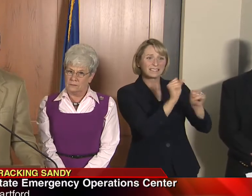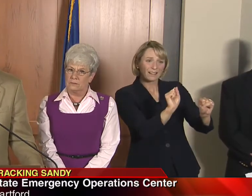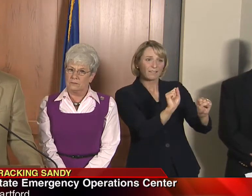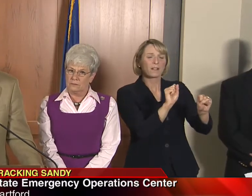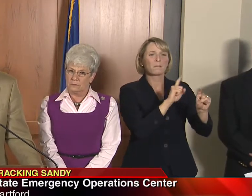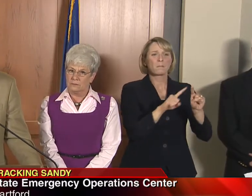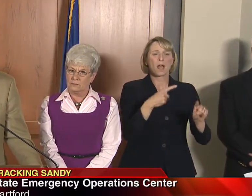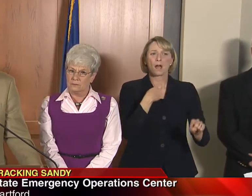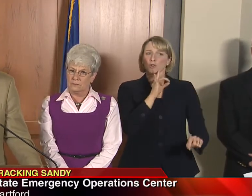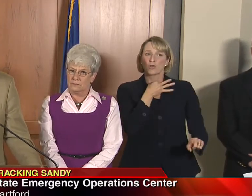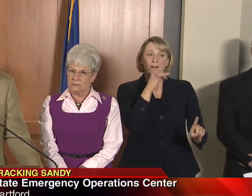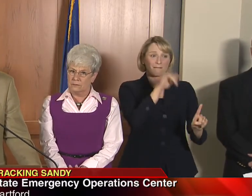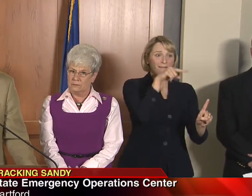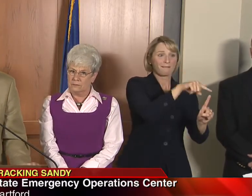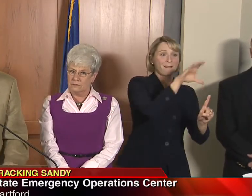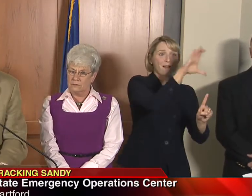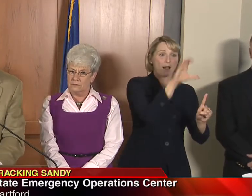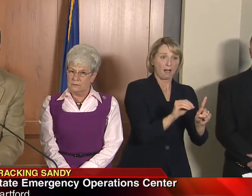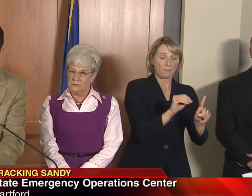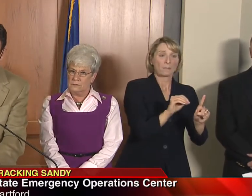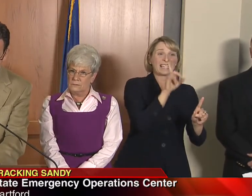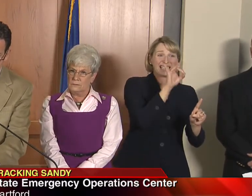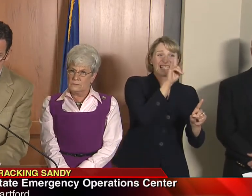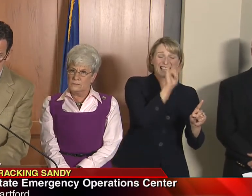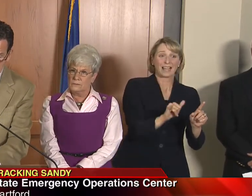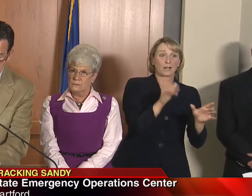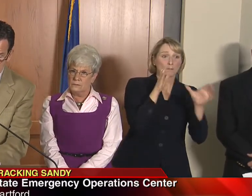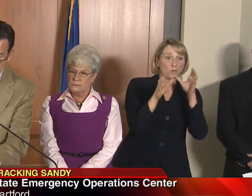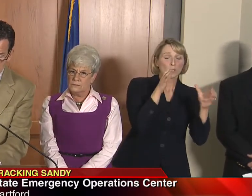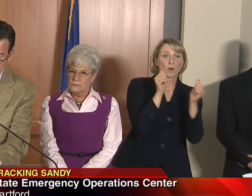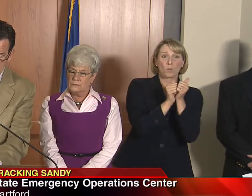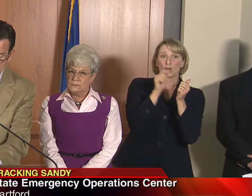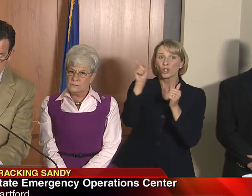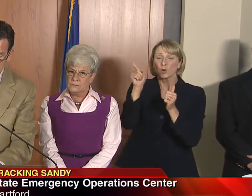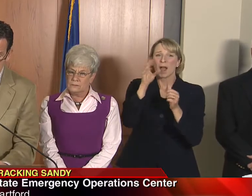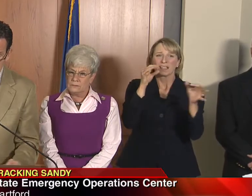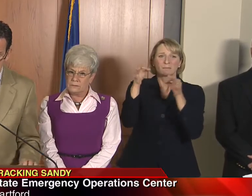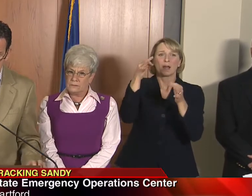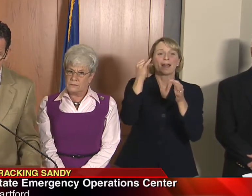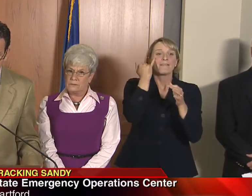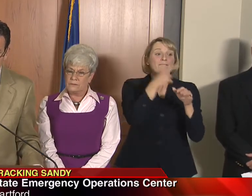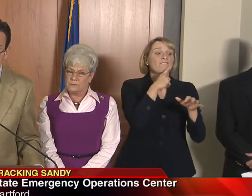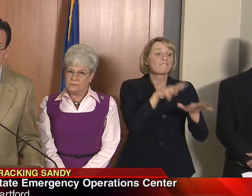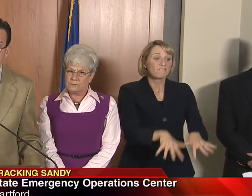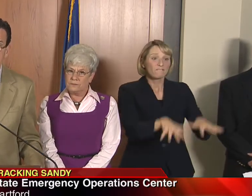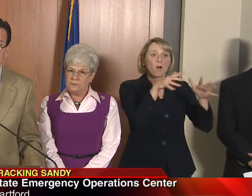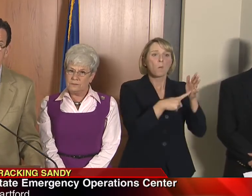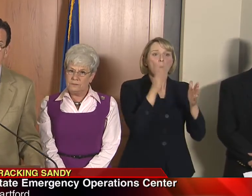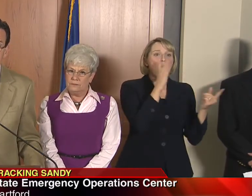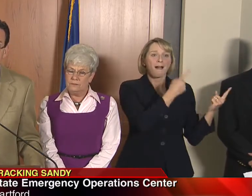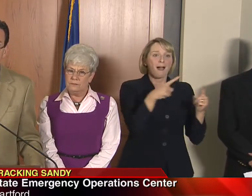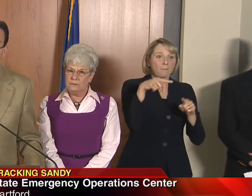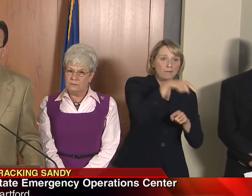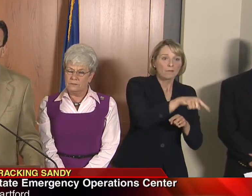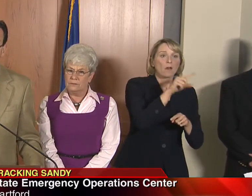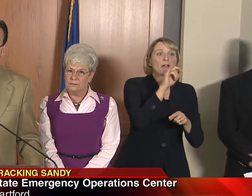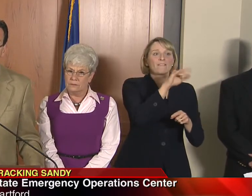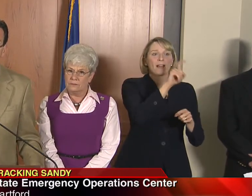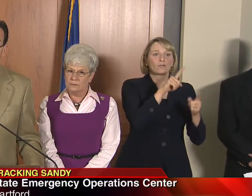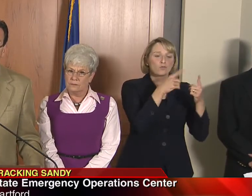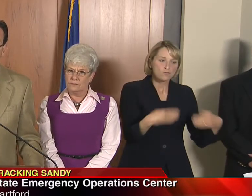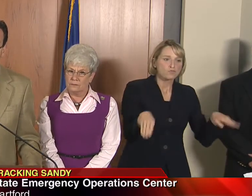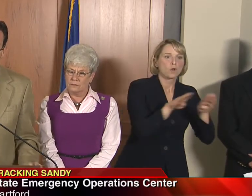ownership communicated to you what the high wind and the high water might do in terms of flooding their building or having to shut down the one